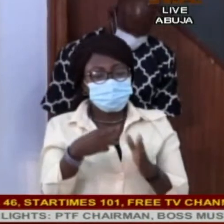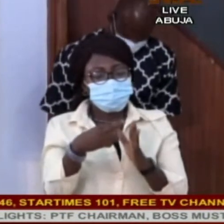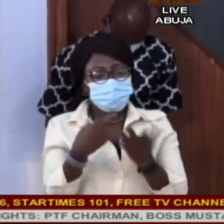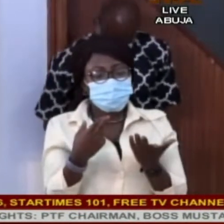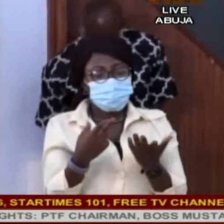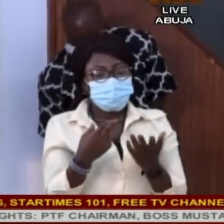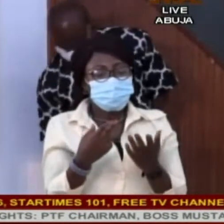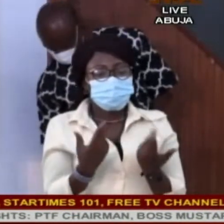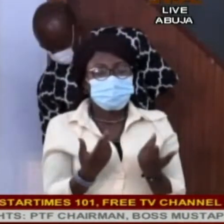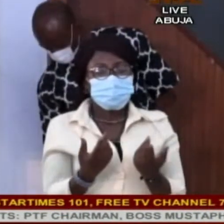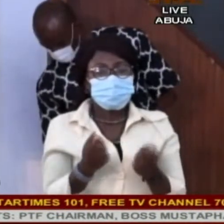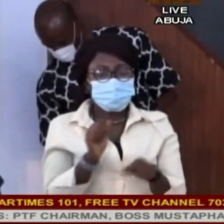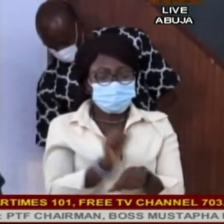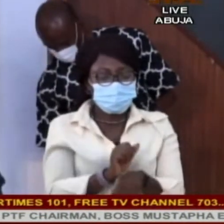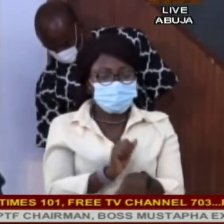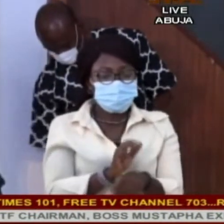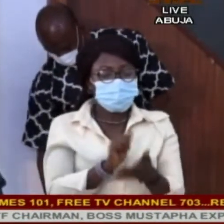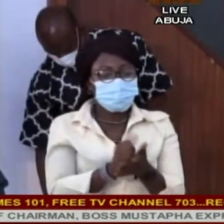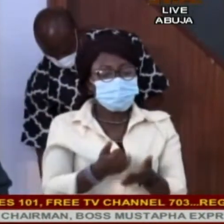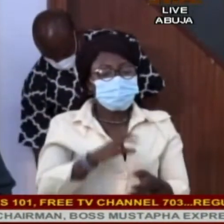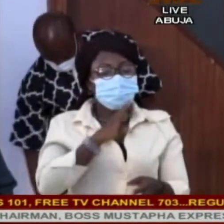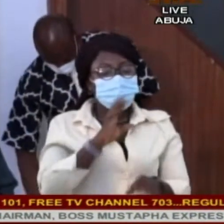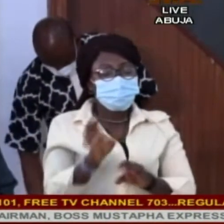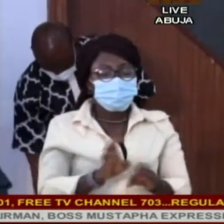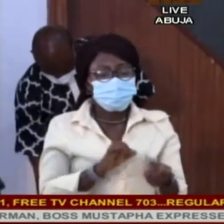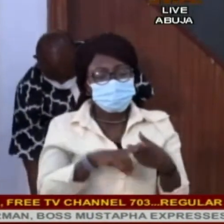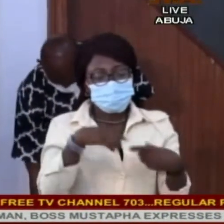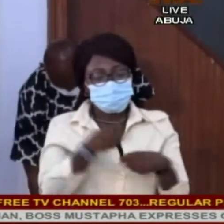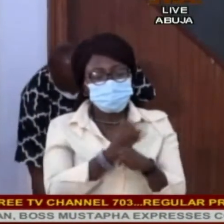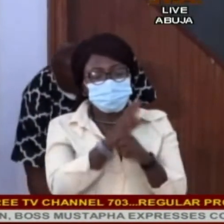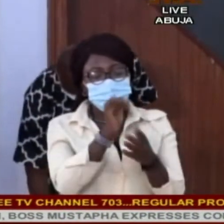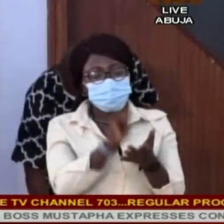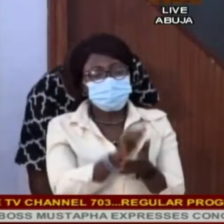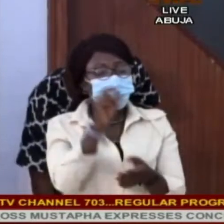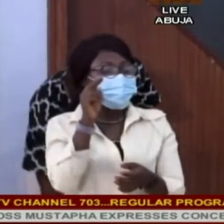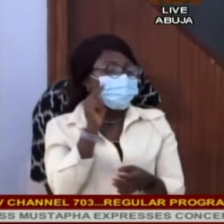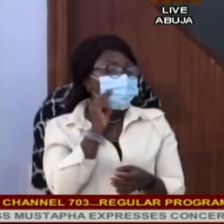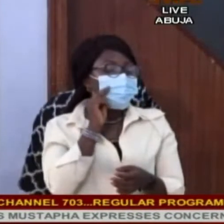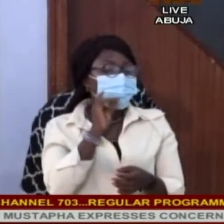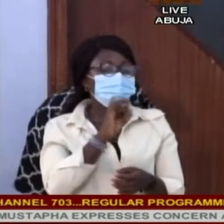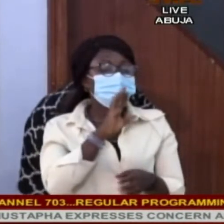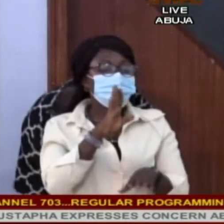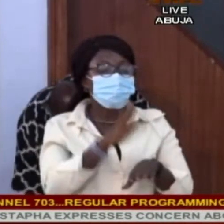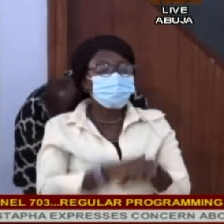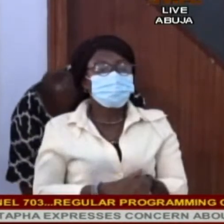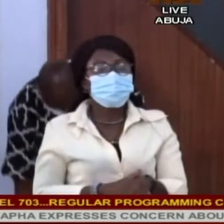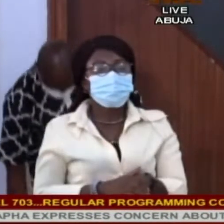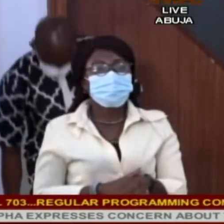Secretary General Services Office, Dr. Nnamdi Morris Berry, for his take-home message.